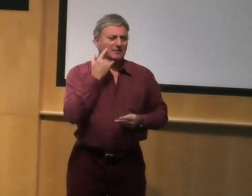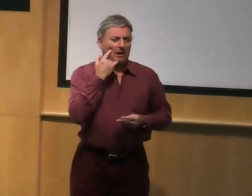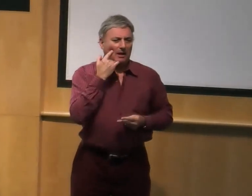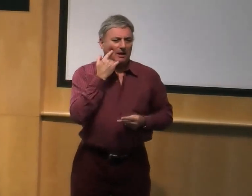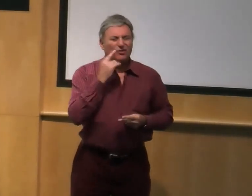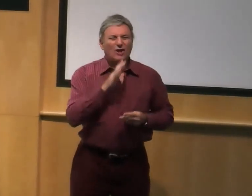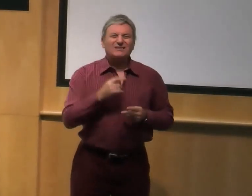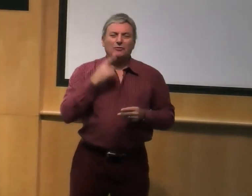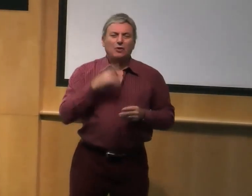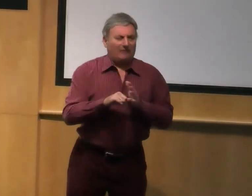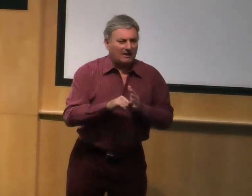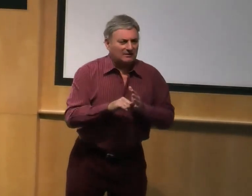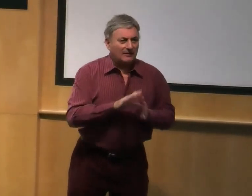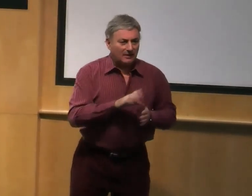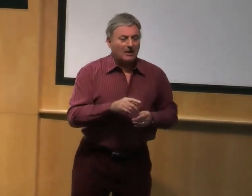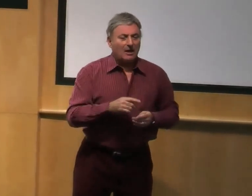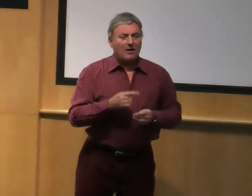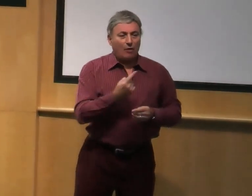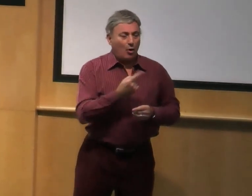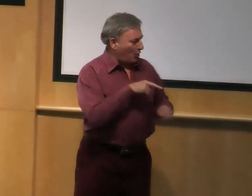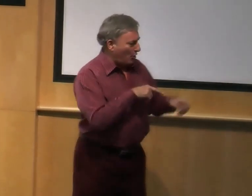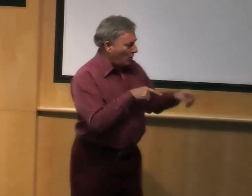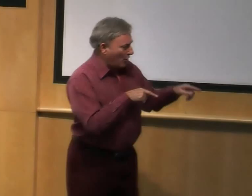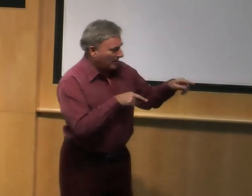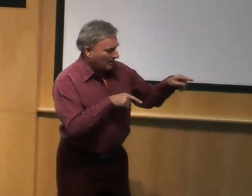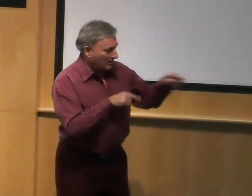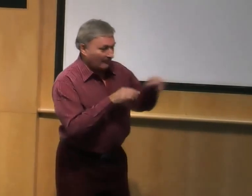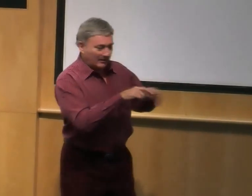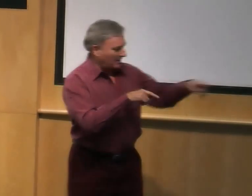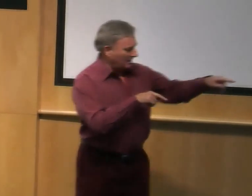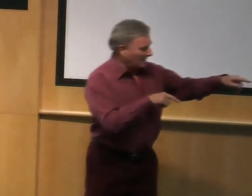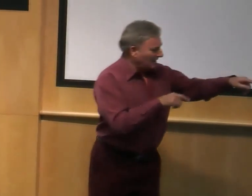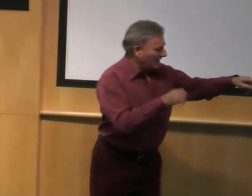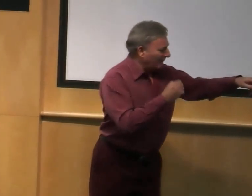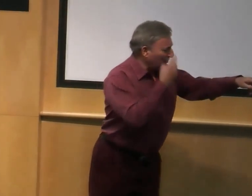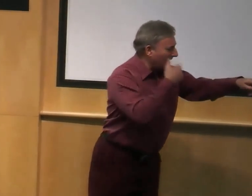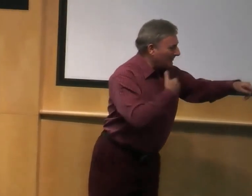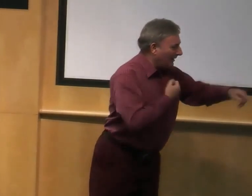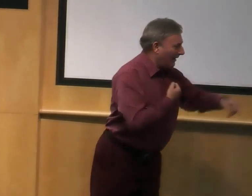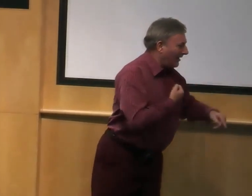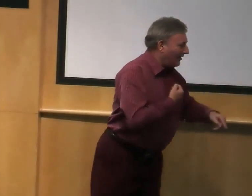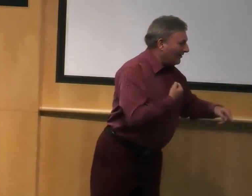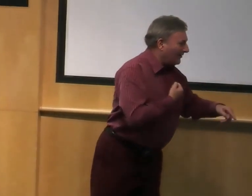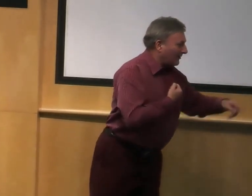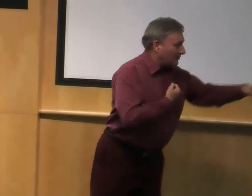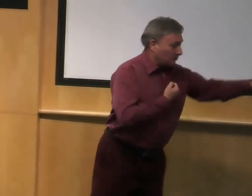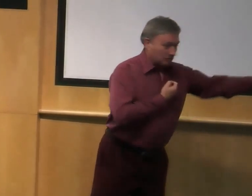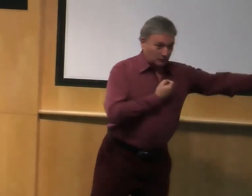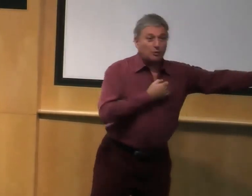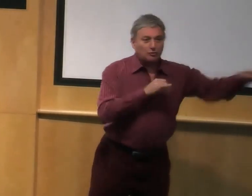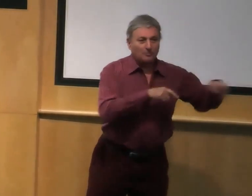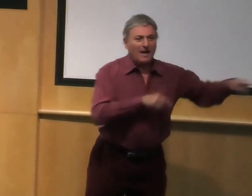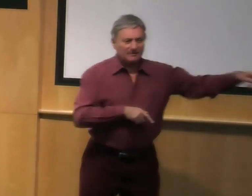like to ask. One of them is, that's a difficult question. I've forgotten your name, apologies. One's for Sue.